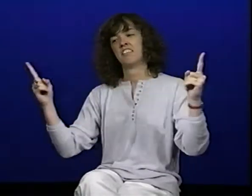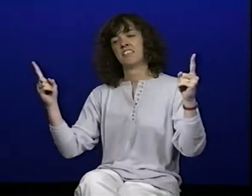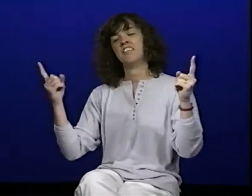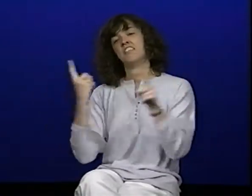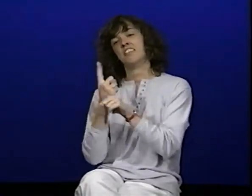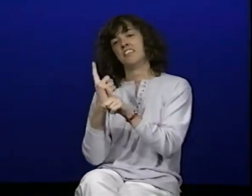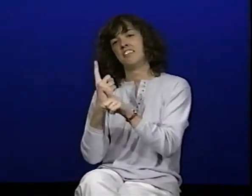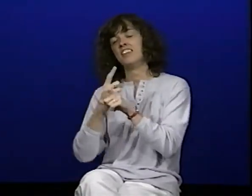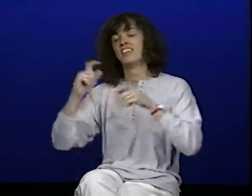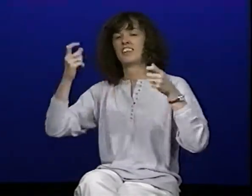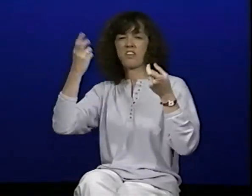string